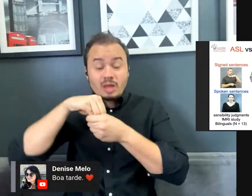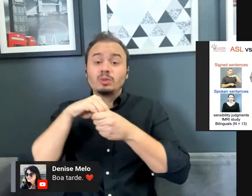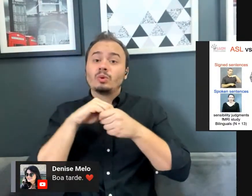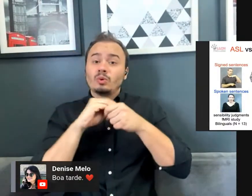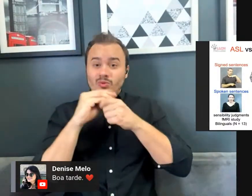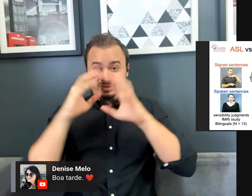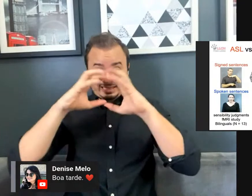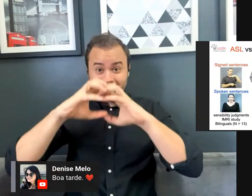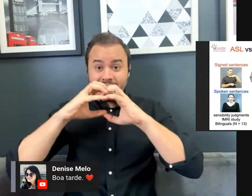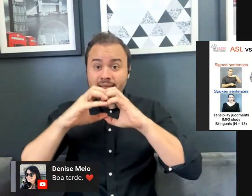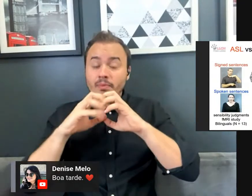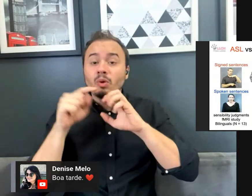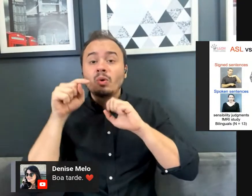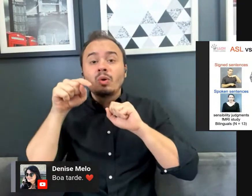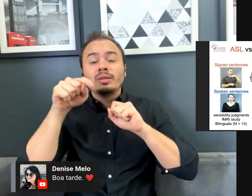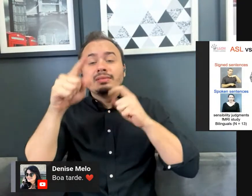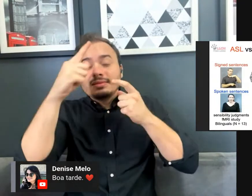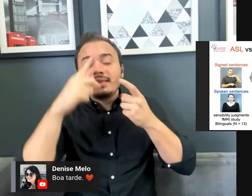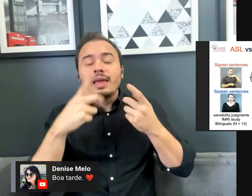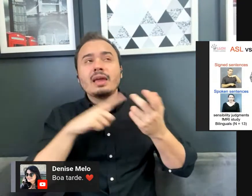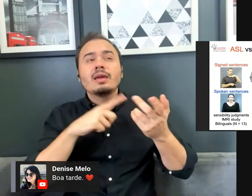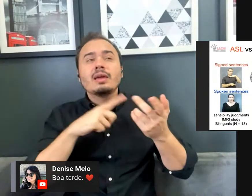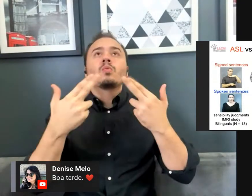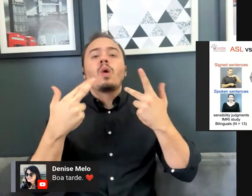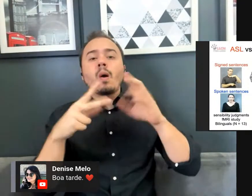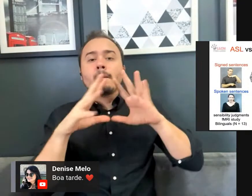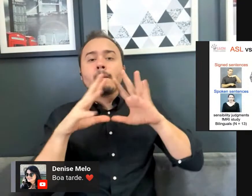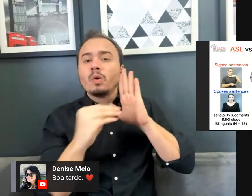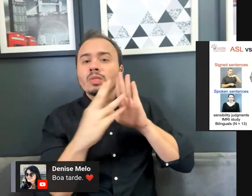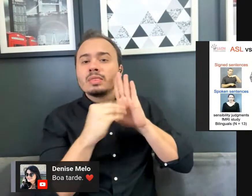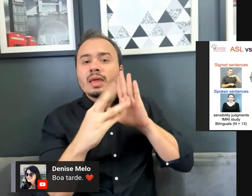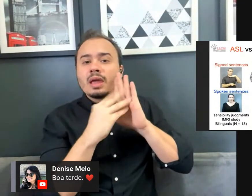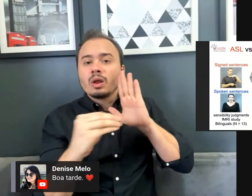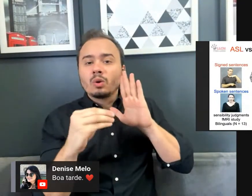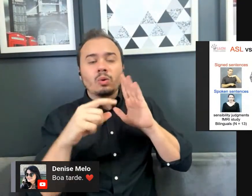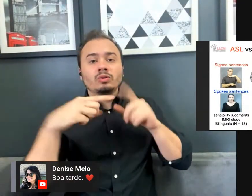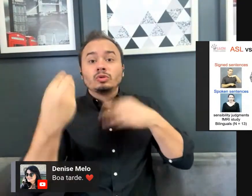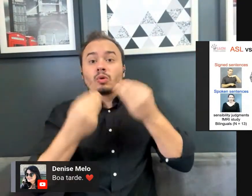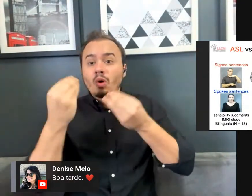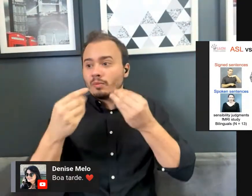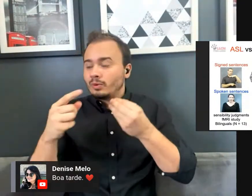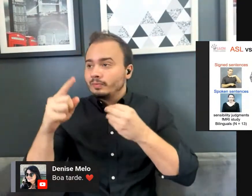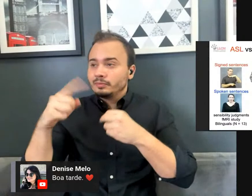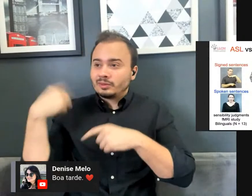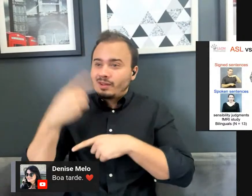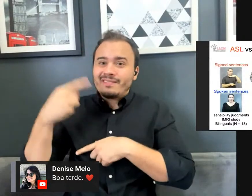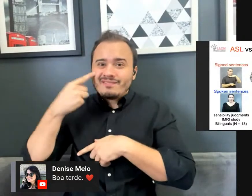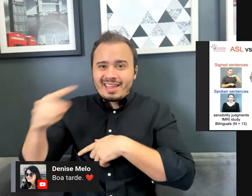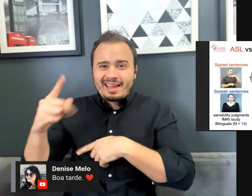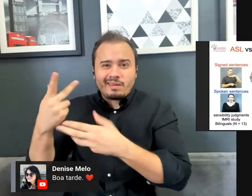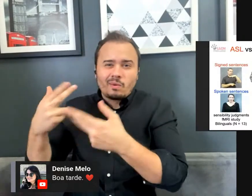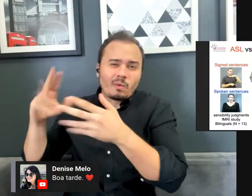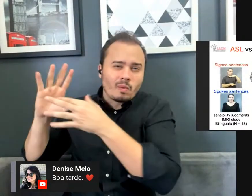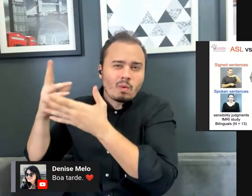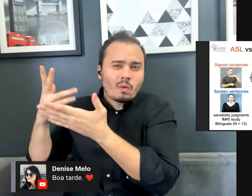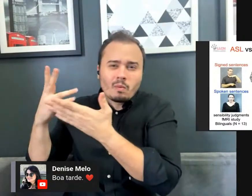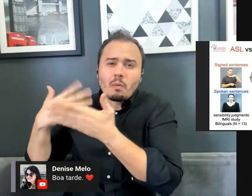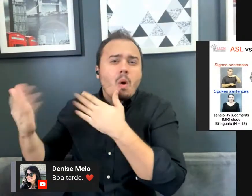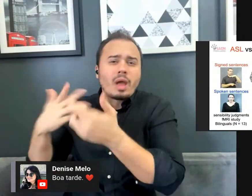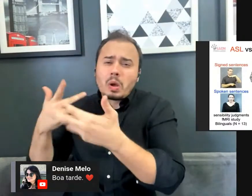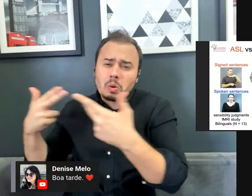predict upcoming actions. And within psycholinguistics, there's theories like Pickering and Jared